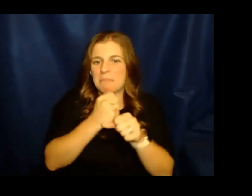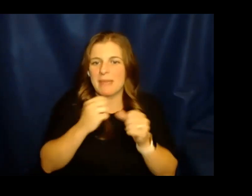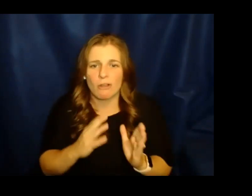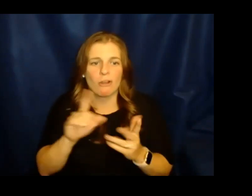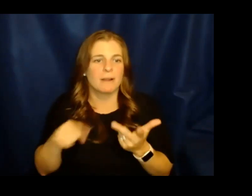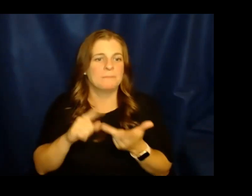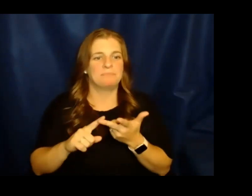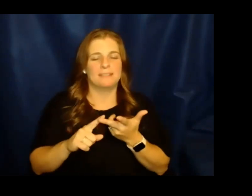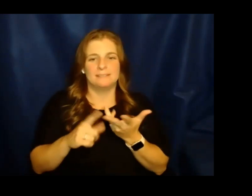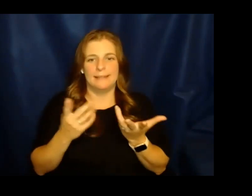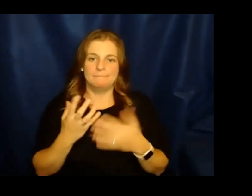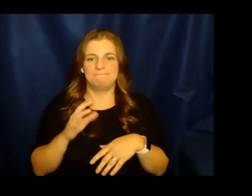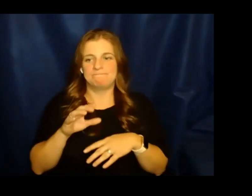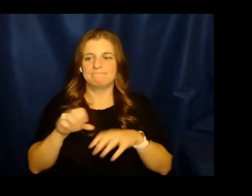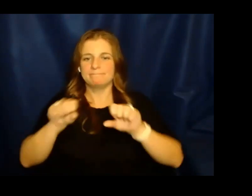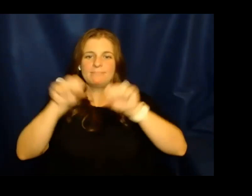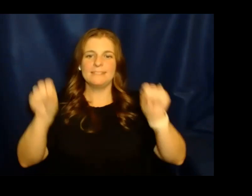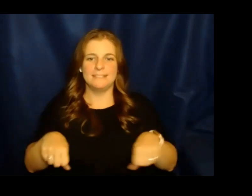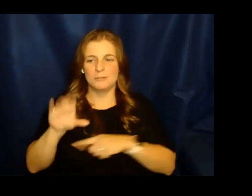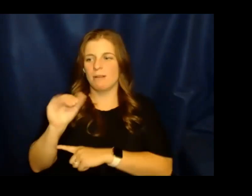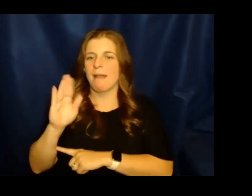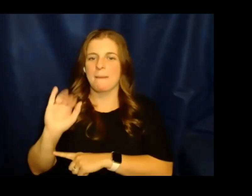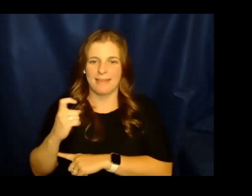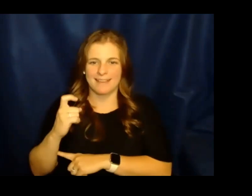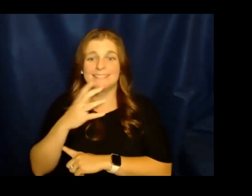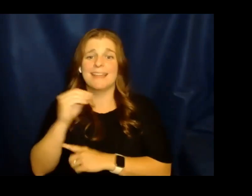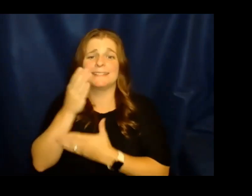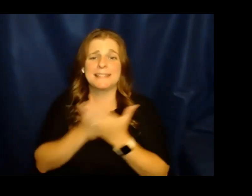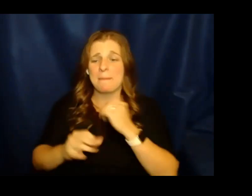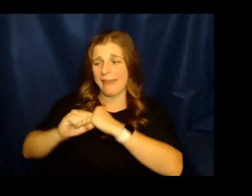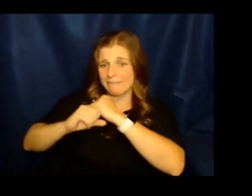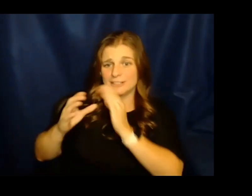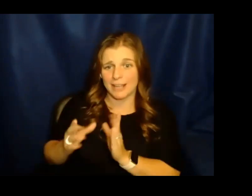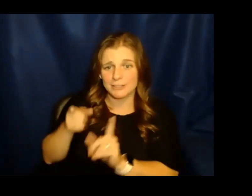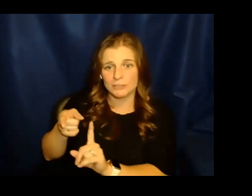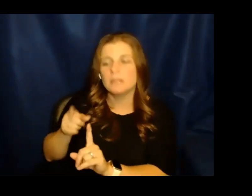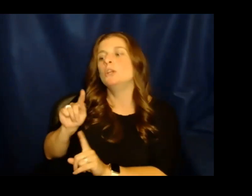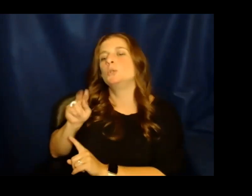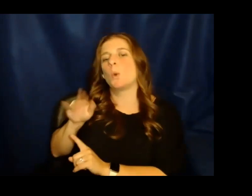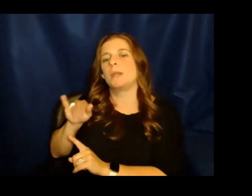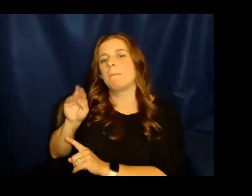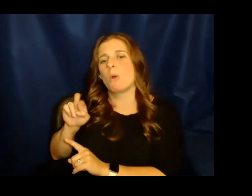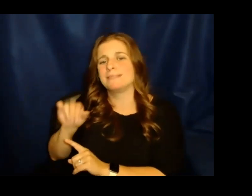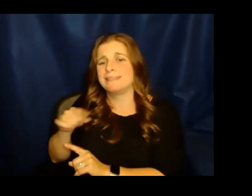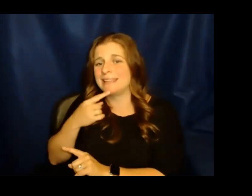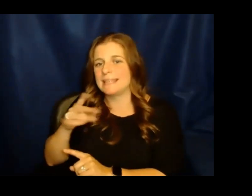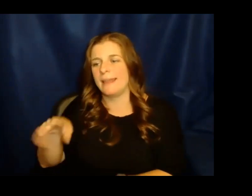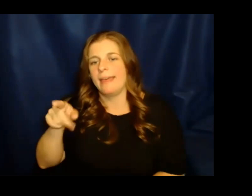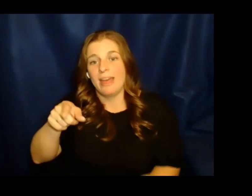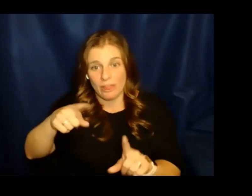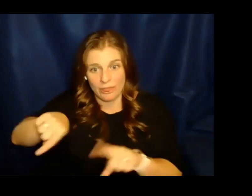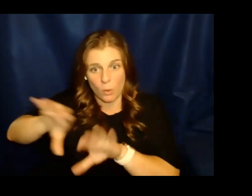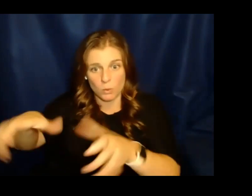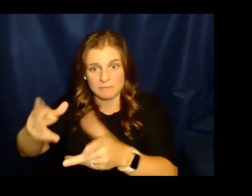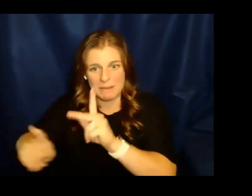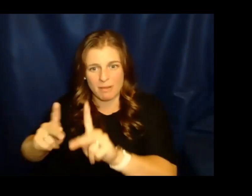complex, as I like to call it, and some advertisers, sometimes they, as Toni Morrison wrote it, despise our voice and despise our